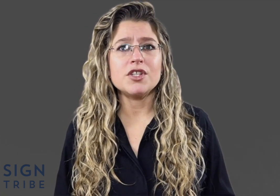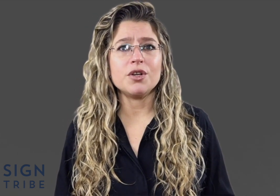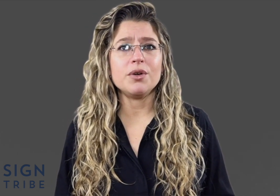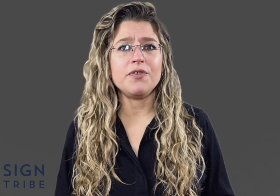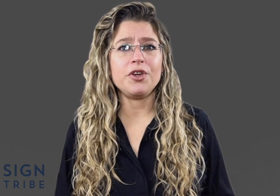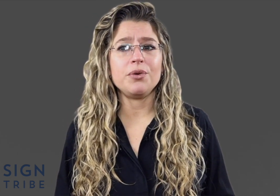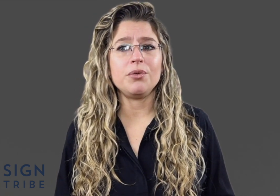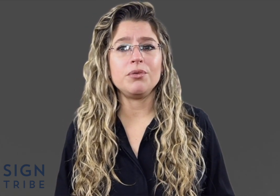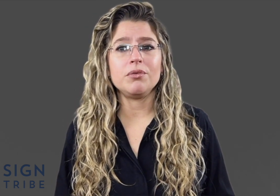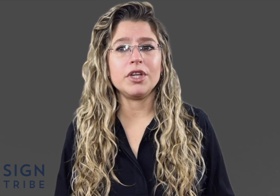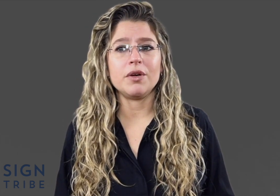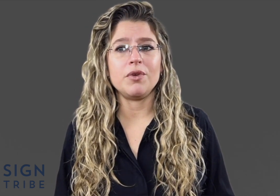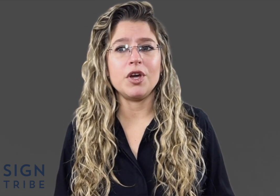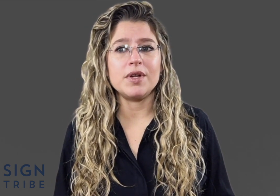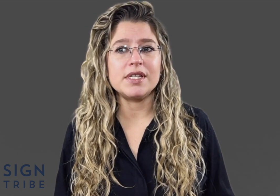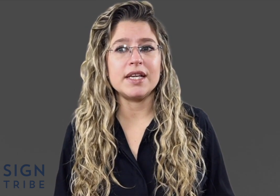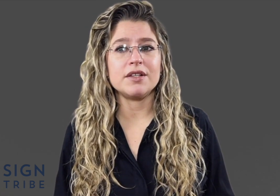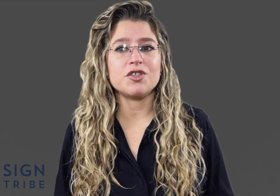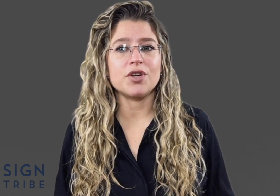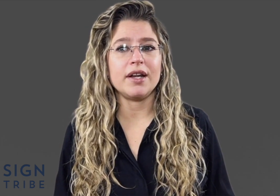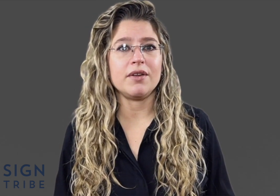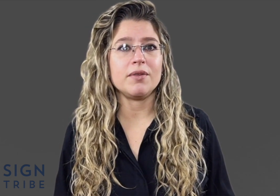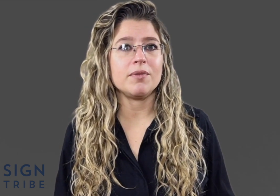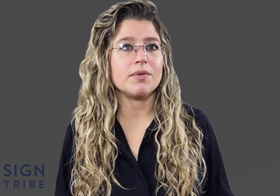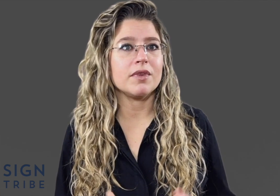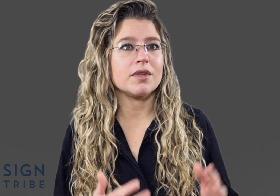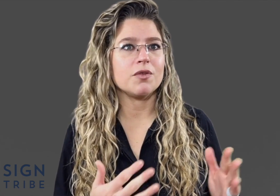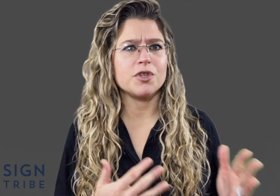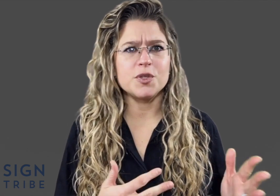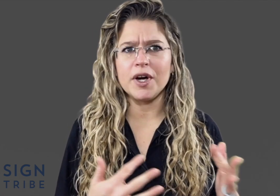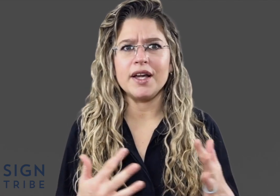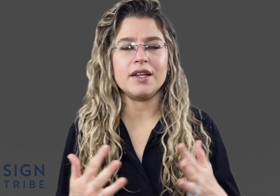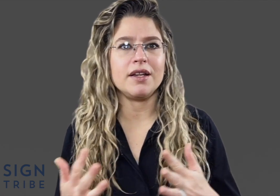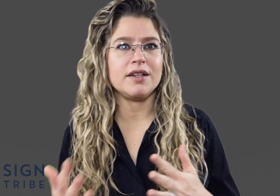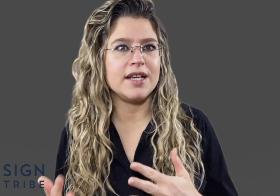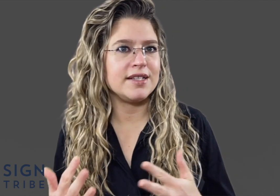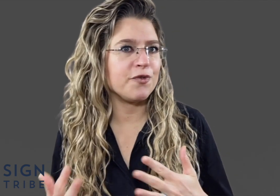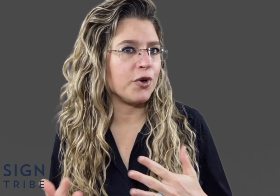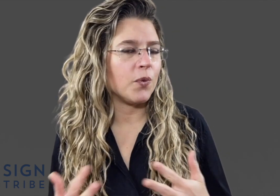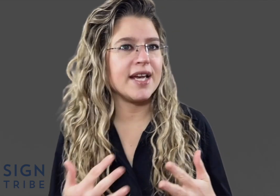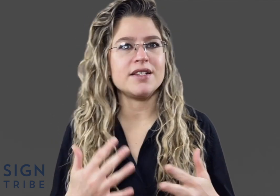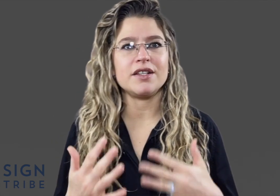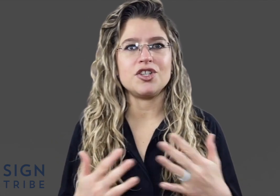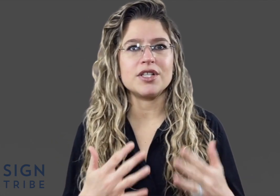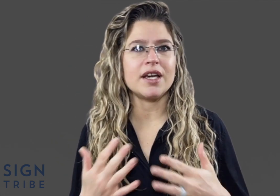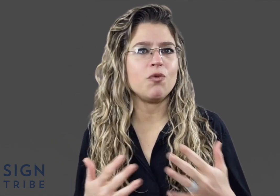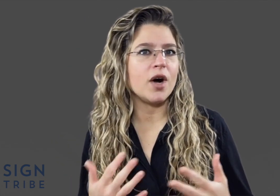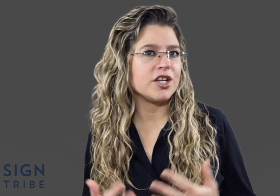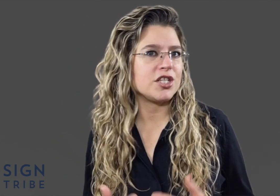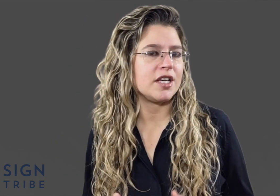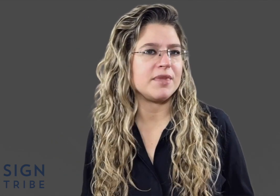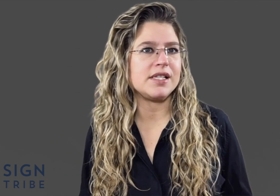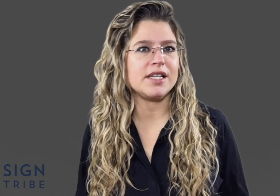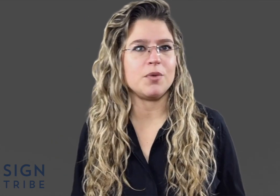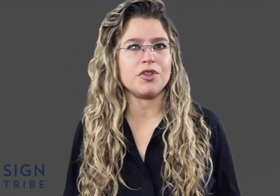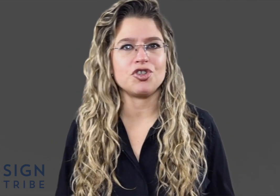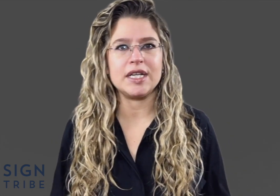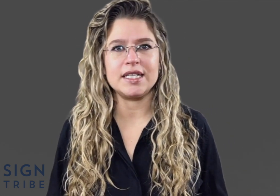if you notice things, try to respond in different ways, and just kind of watch them and see what they're trying to tell